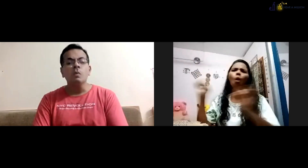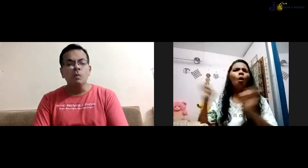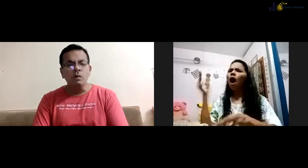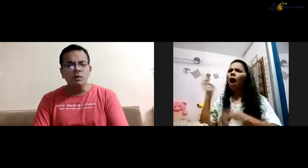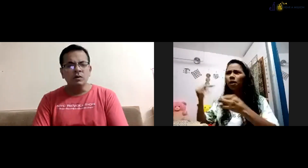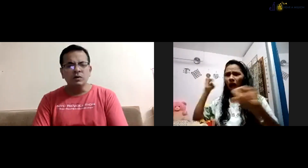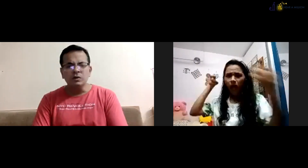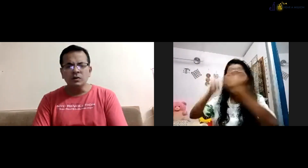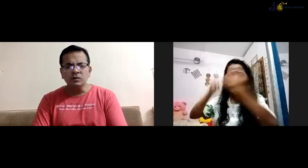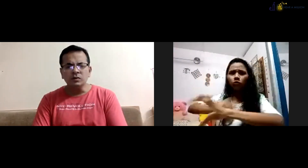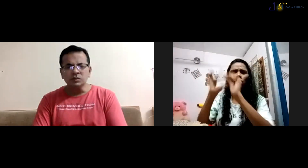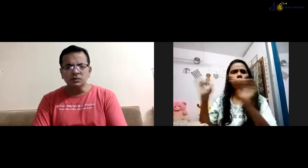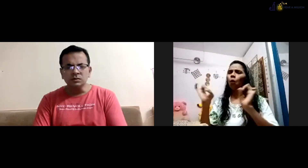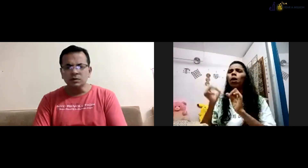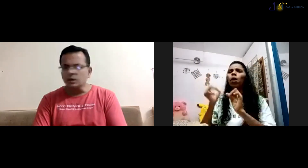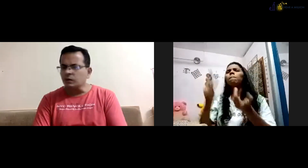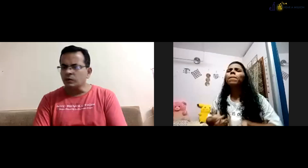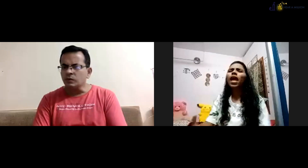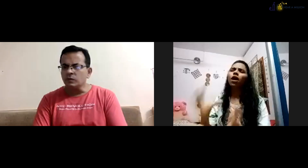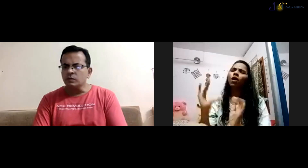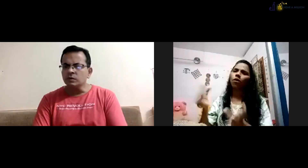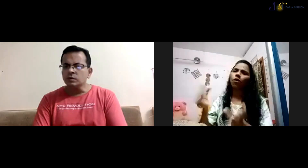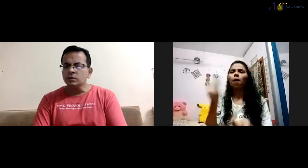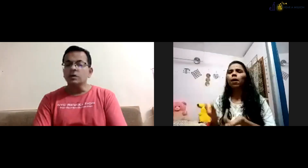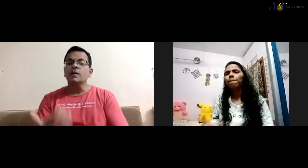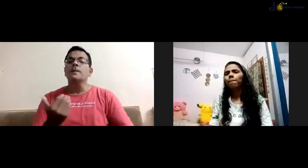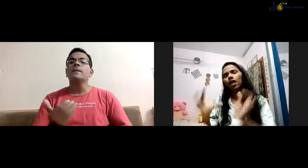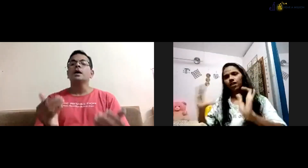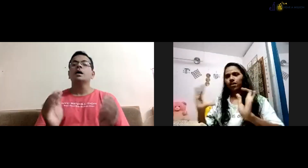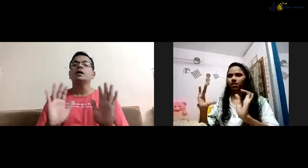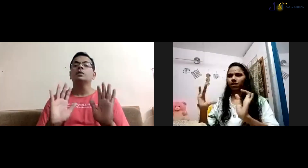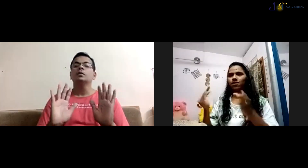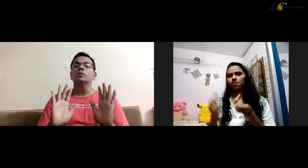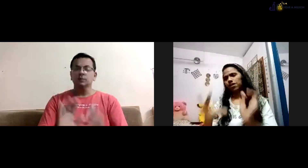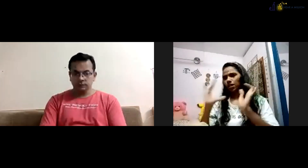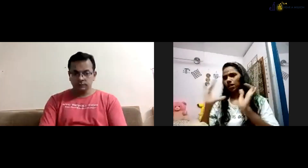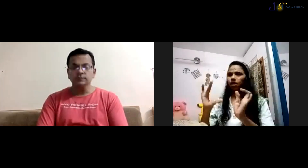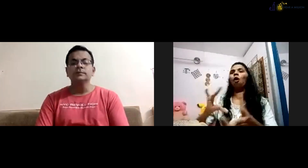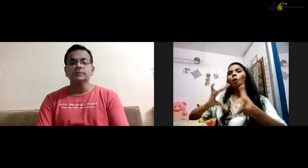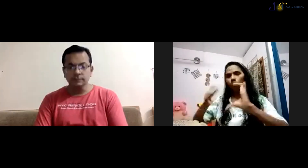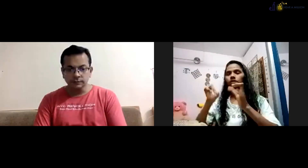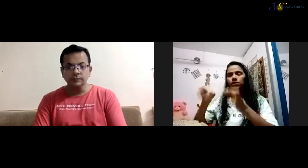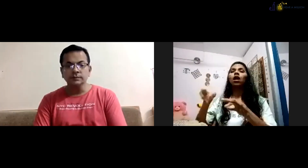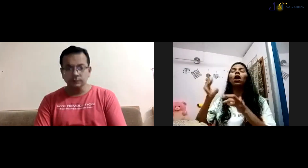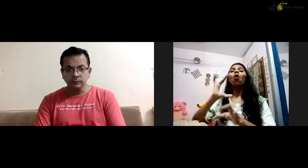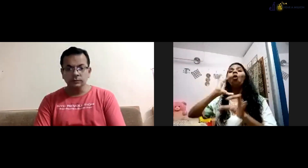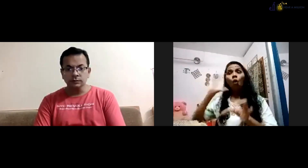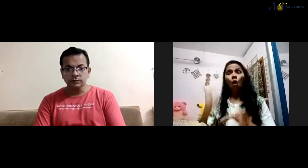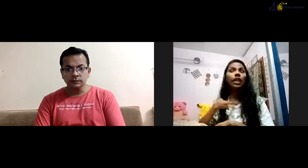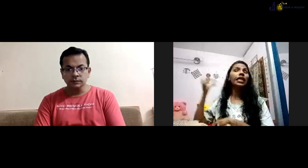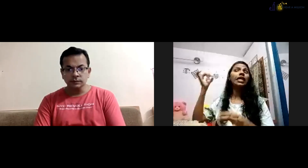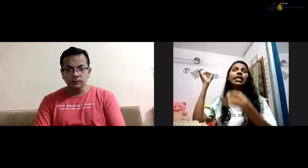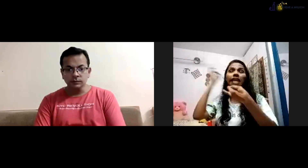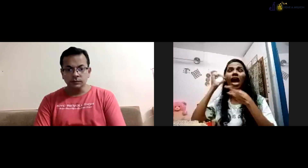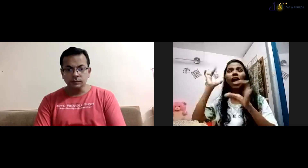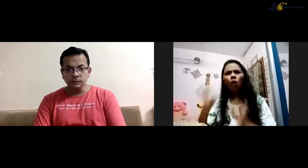locomotor disability, but I was not facing any. I didn't met with an accident. It was just a. I born this way